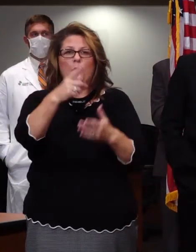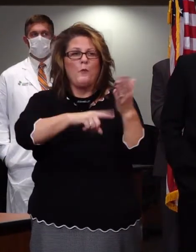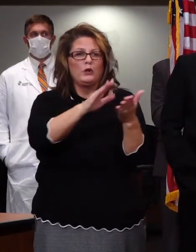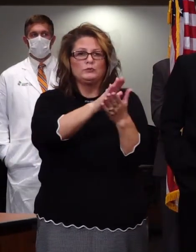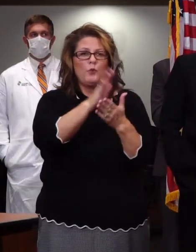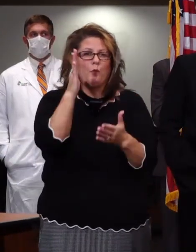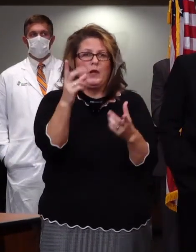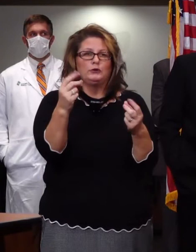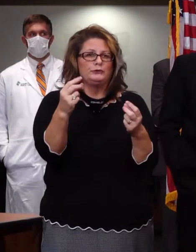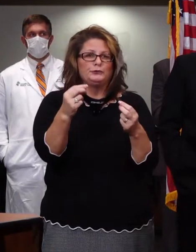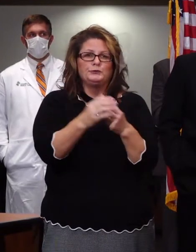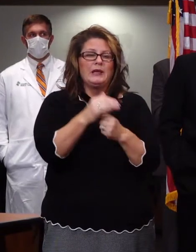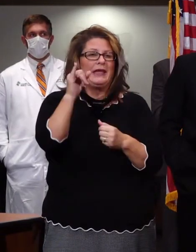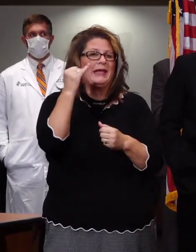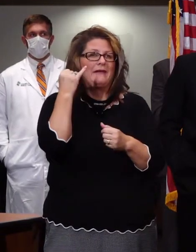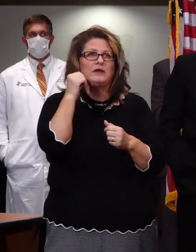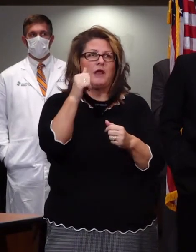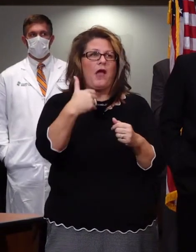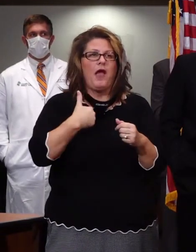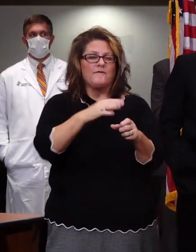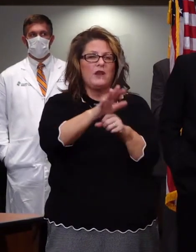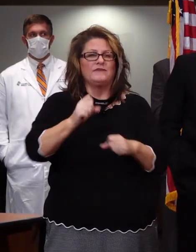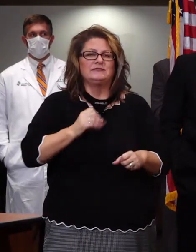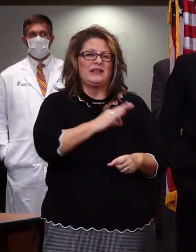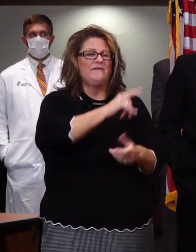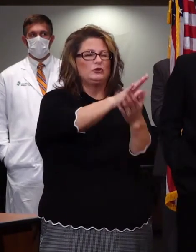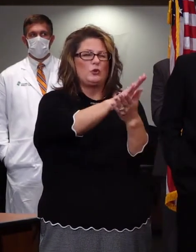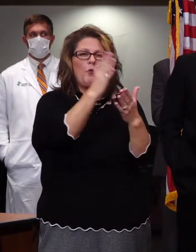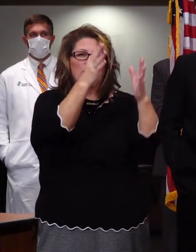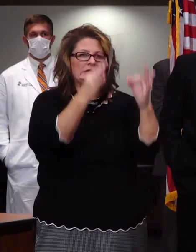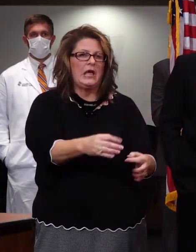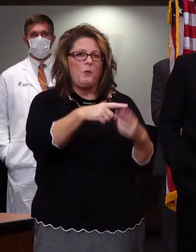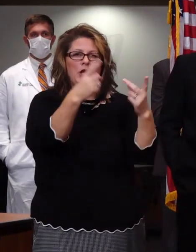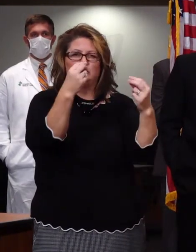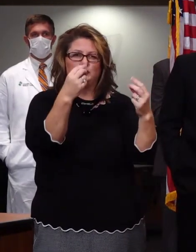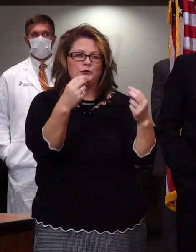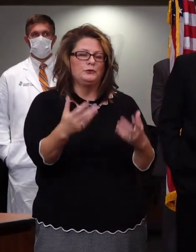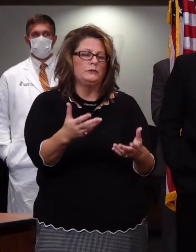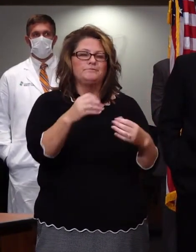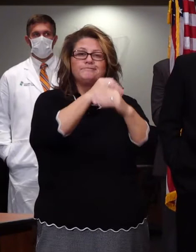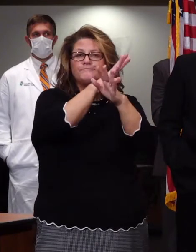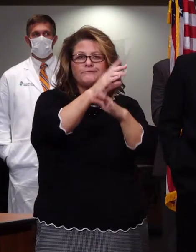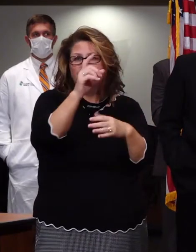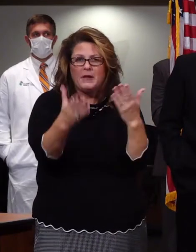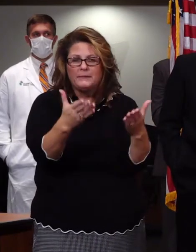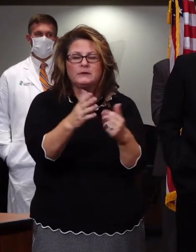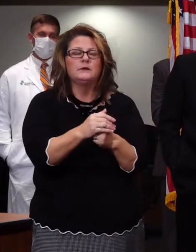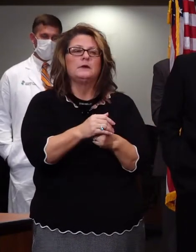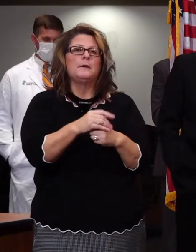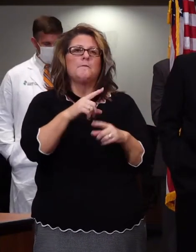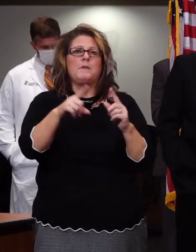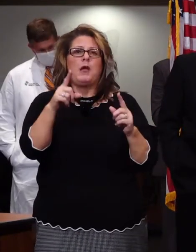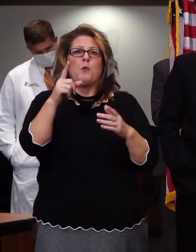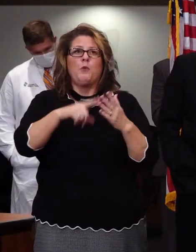to do if they don't have sufficient staff and they will take measures to have virtual learning and things like that. But our